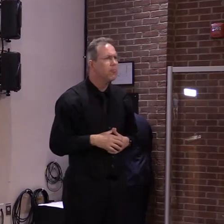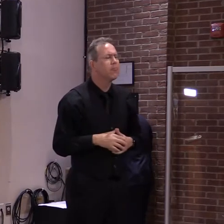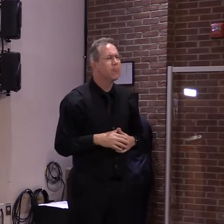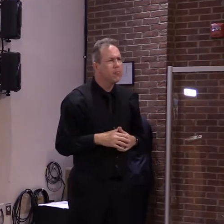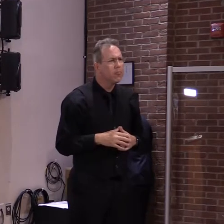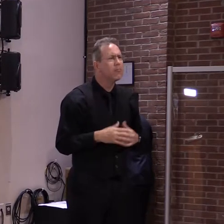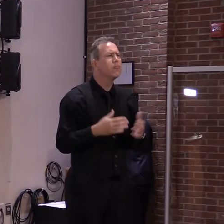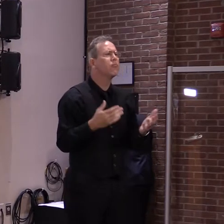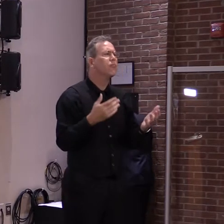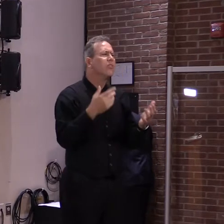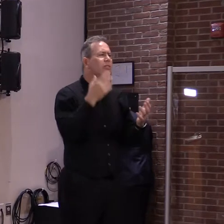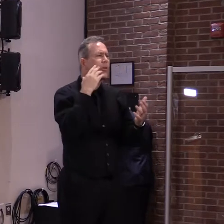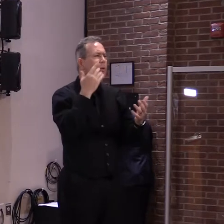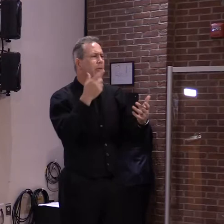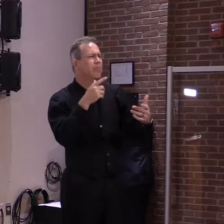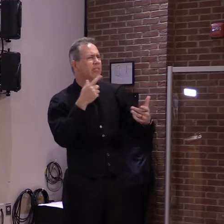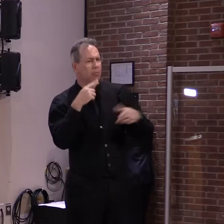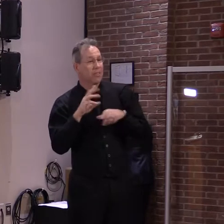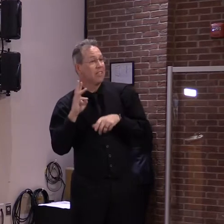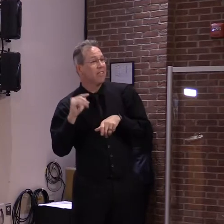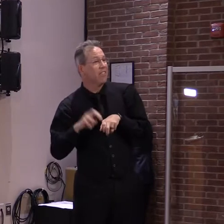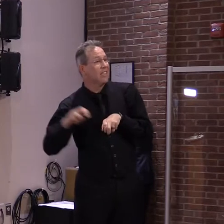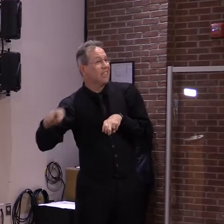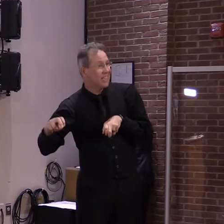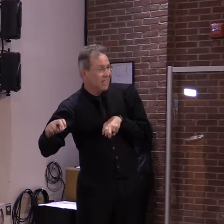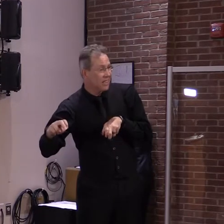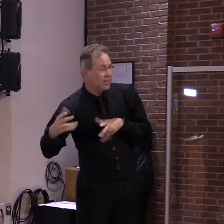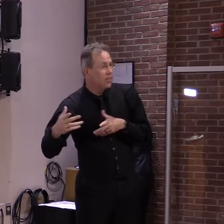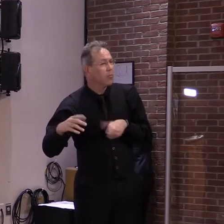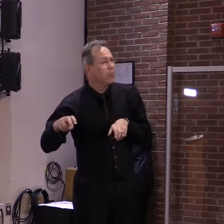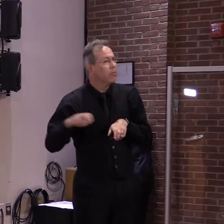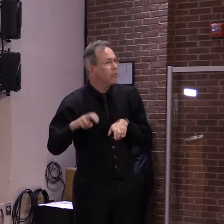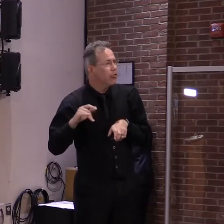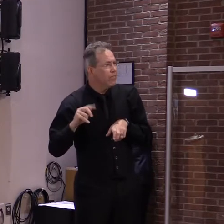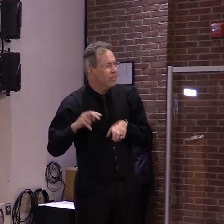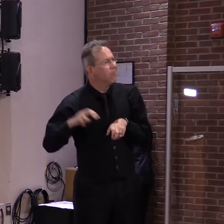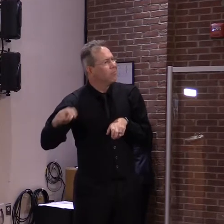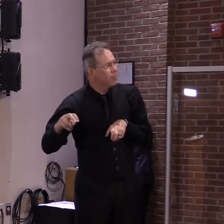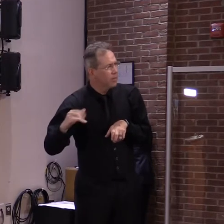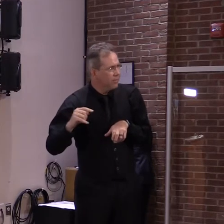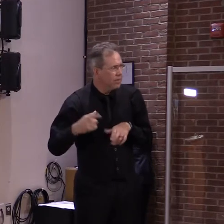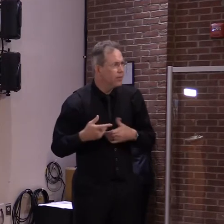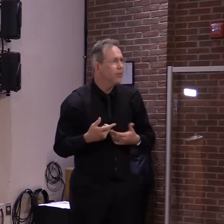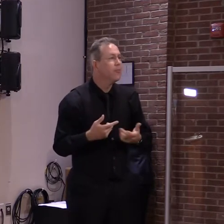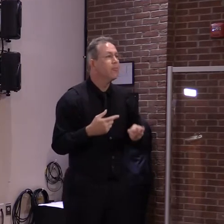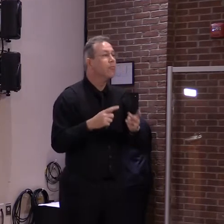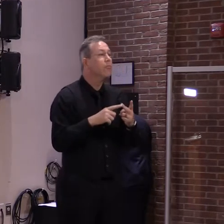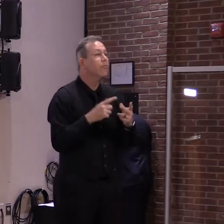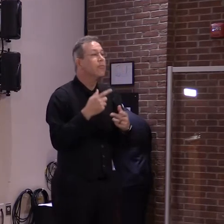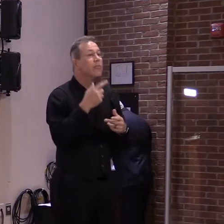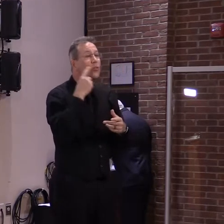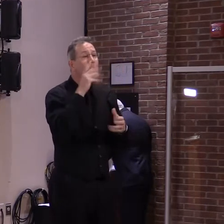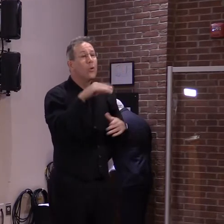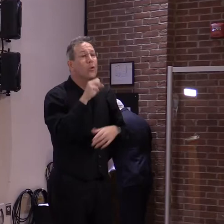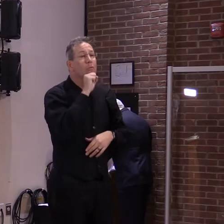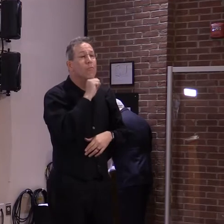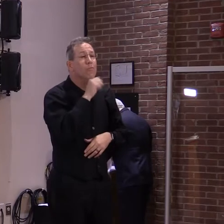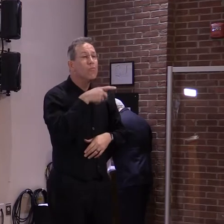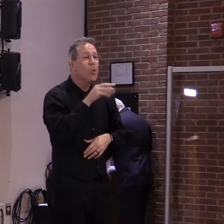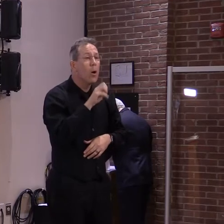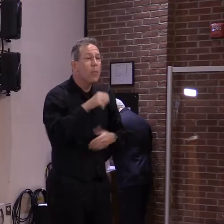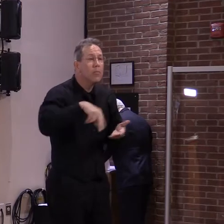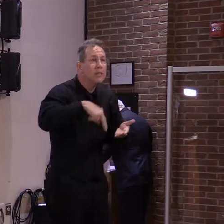possible. We also received questions about distancing at proms. We explained that strict adherence to